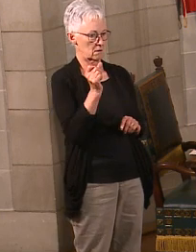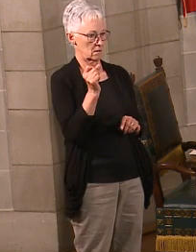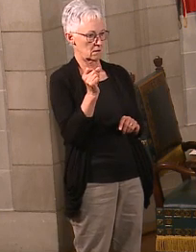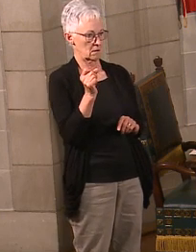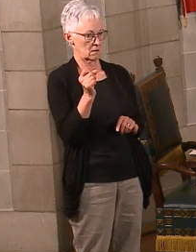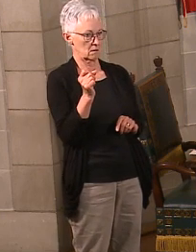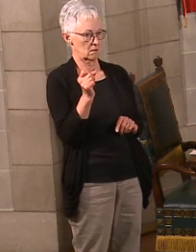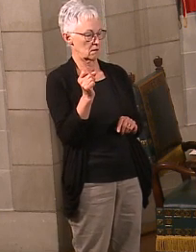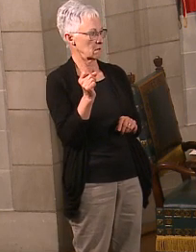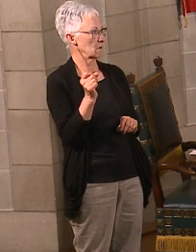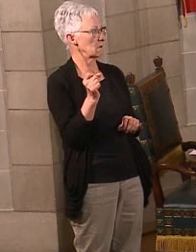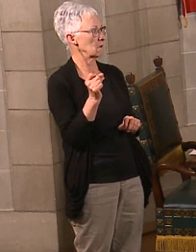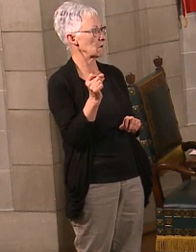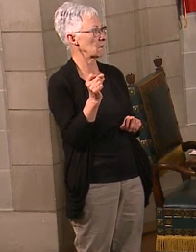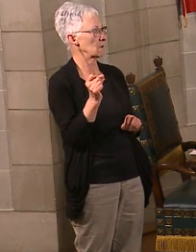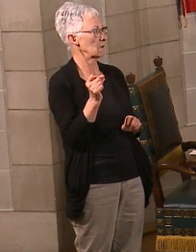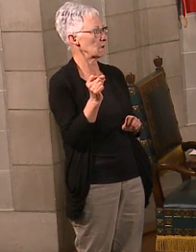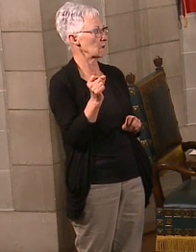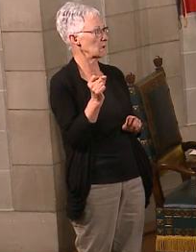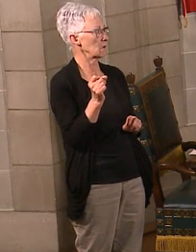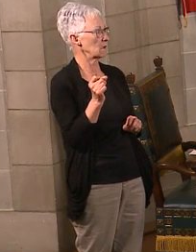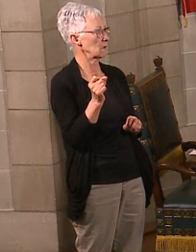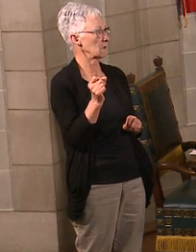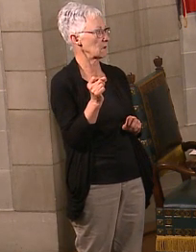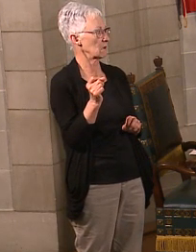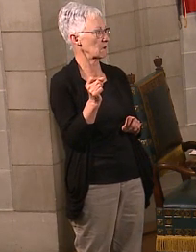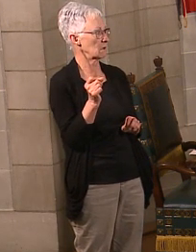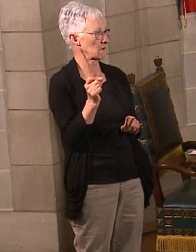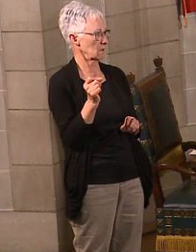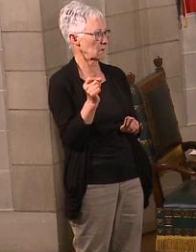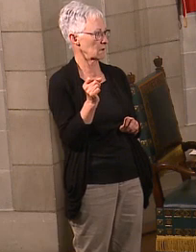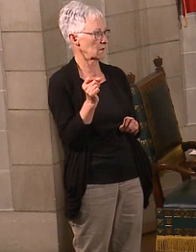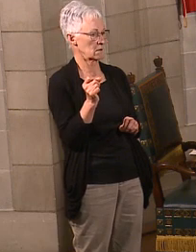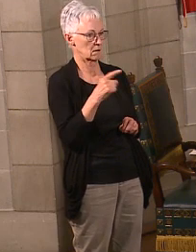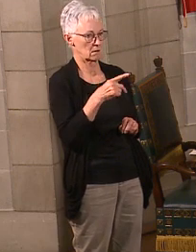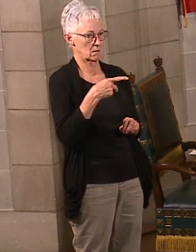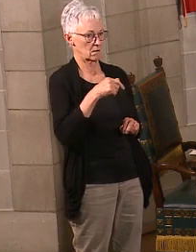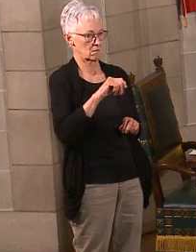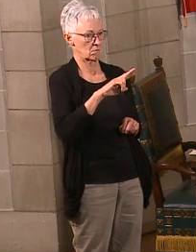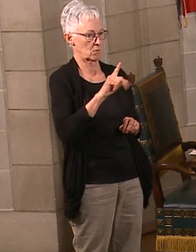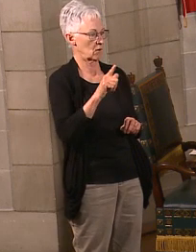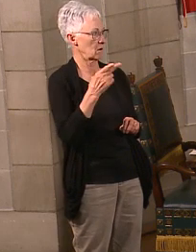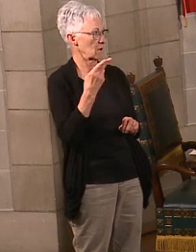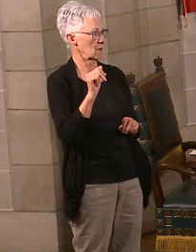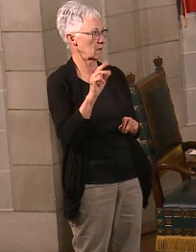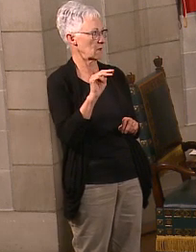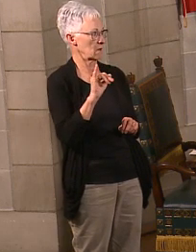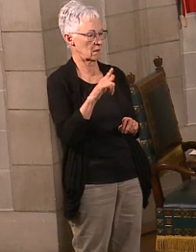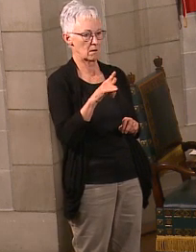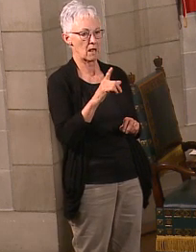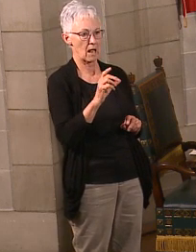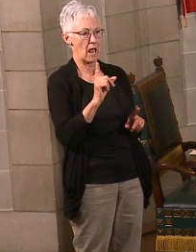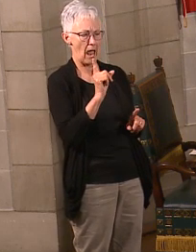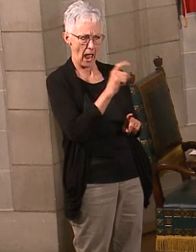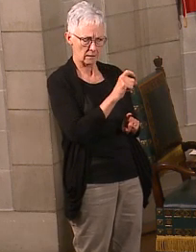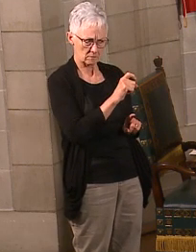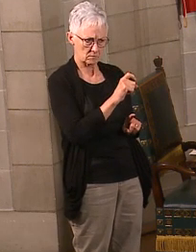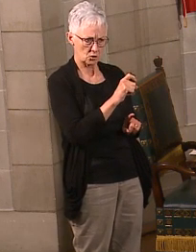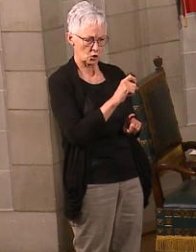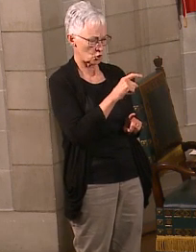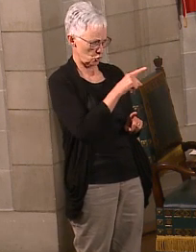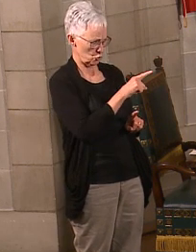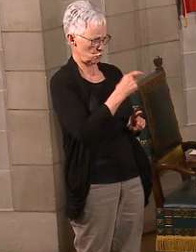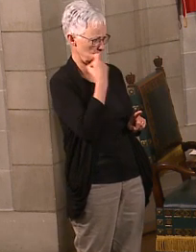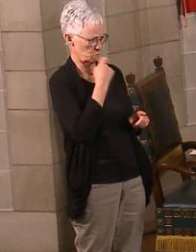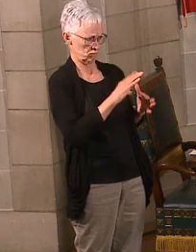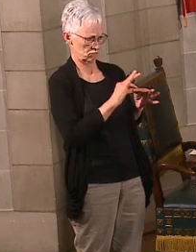able to do that? All right, so I'm supposed to repeat that Paul Hamill asked, confirming that we have a place in every facility